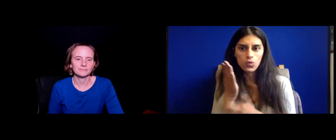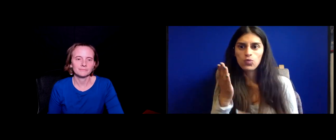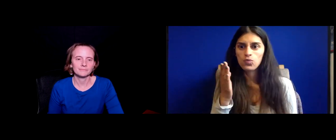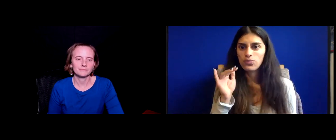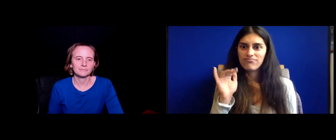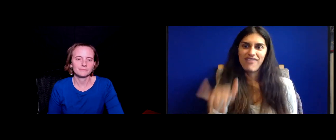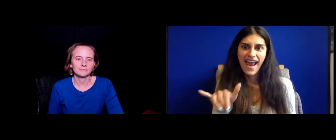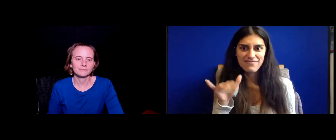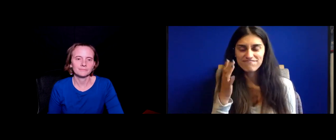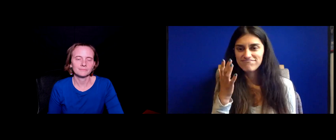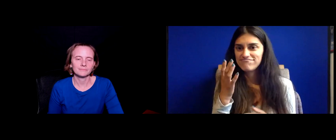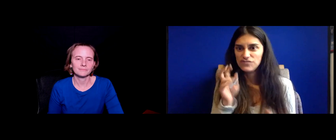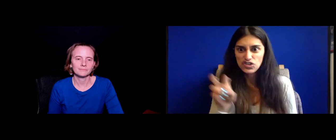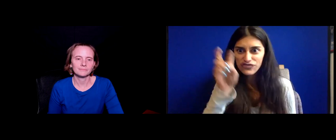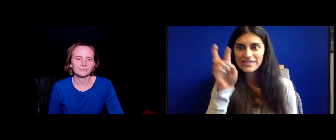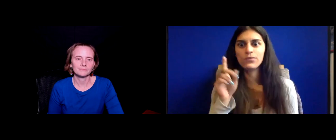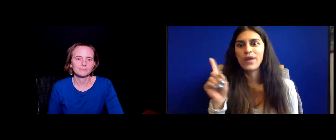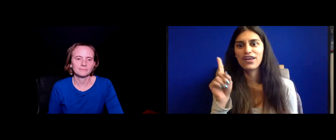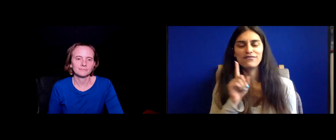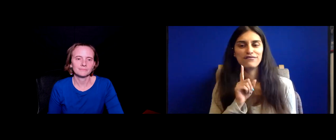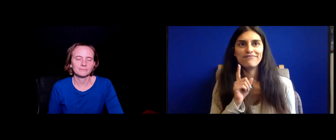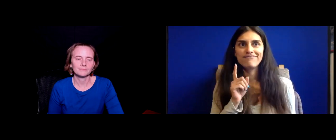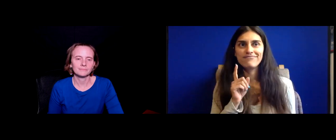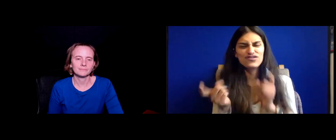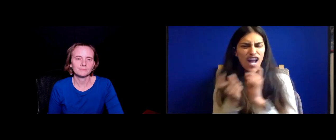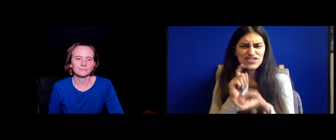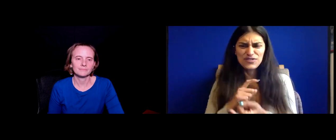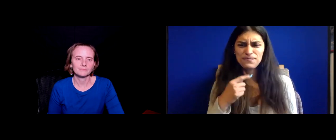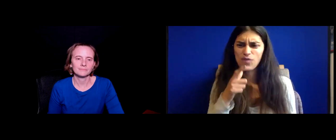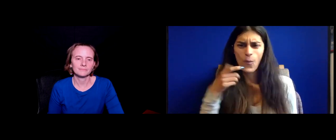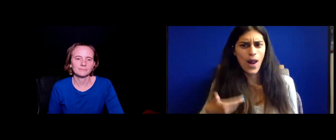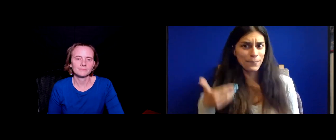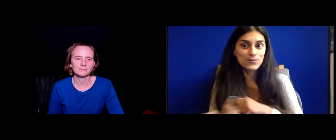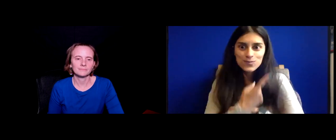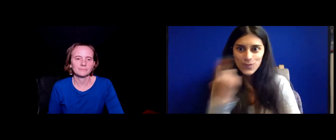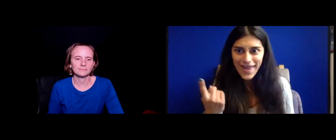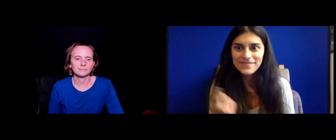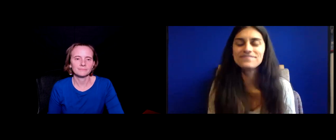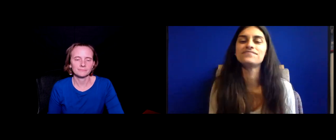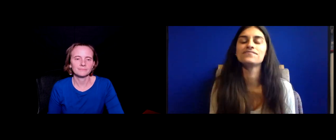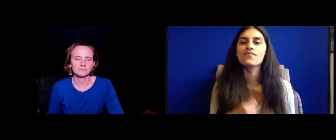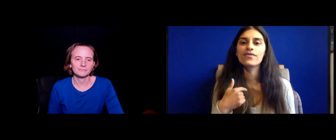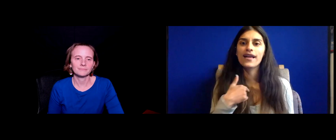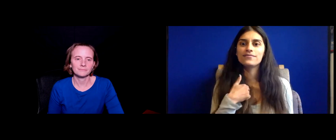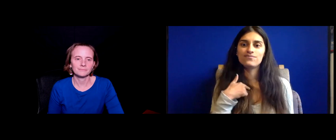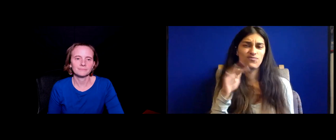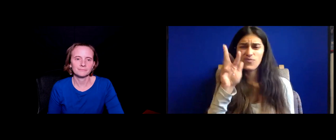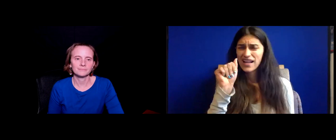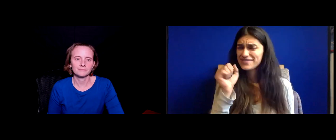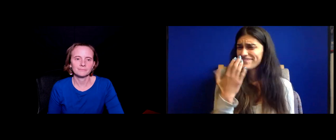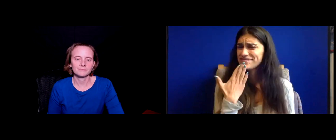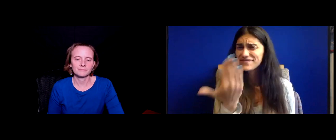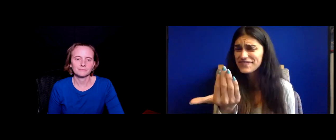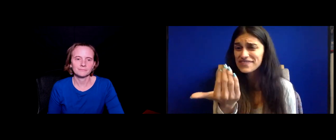You know, I am one of those people who have been through one of those journeys, one of those terrible journeys. And it